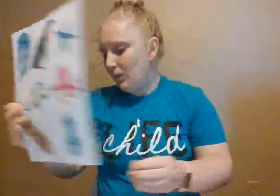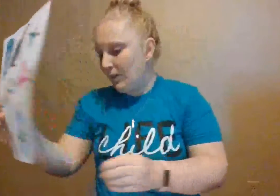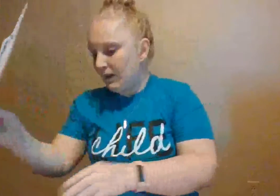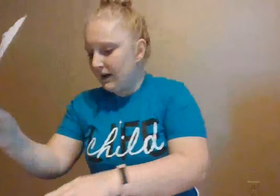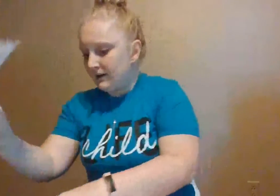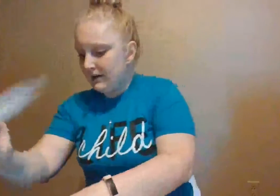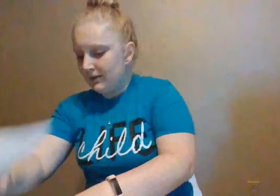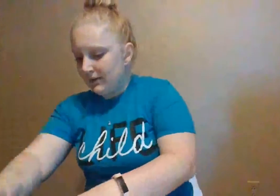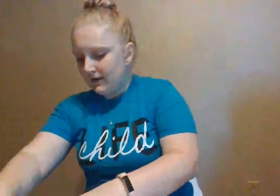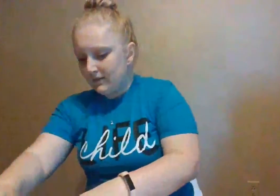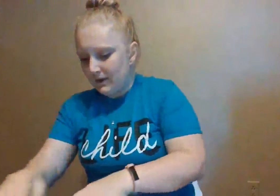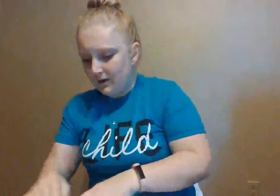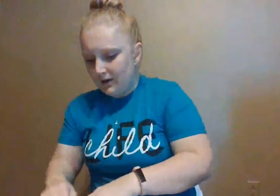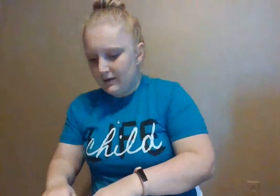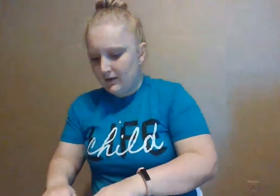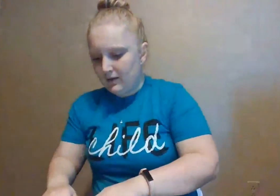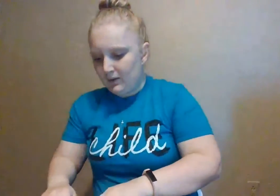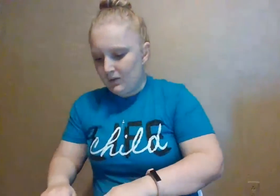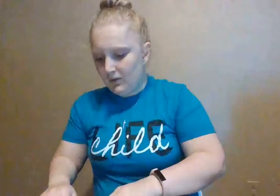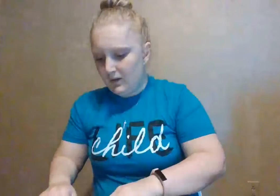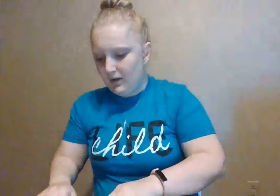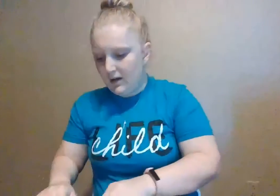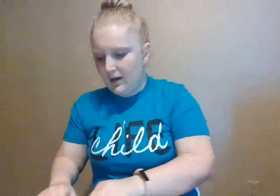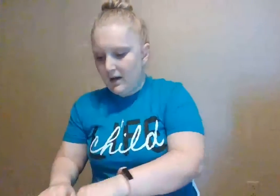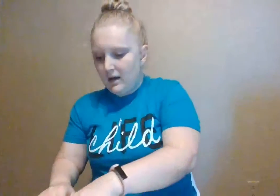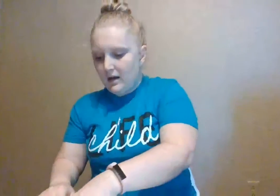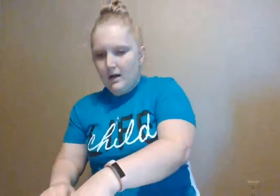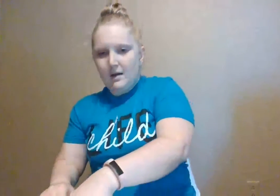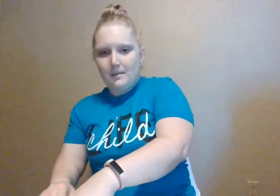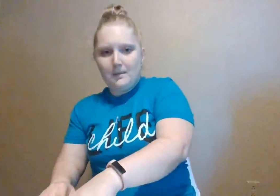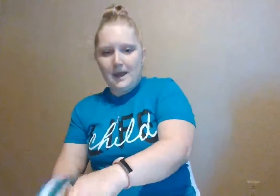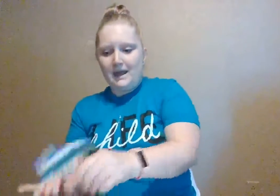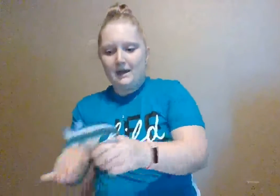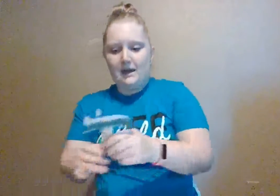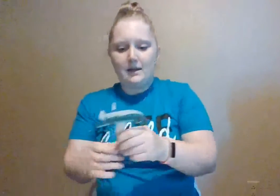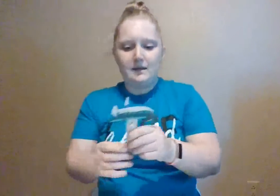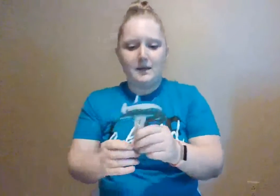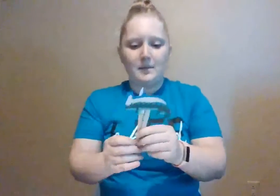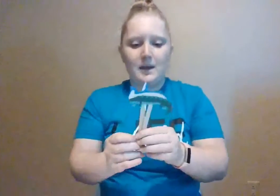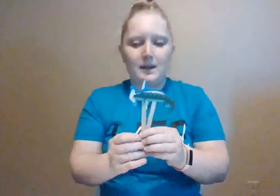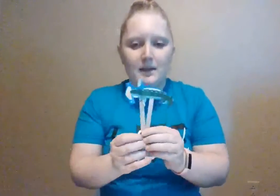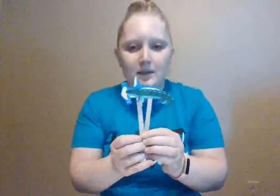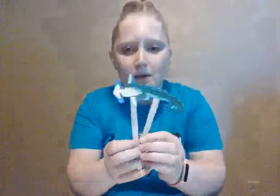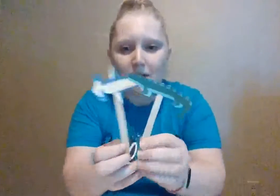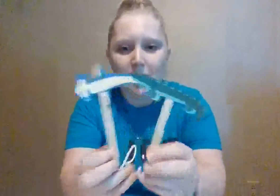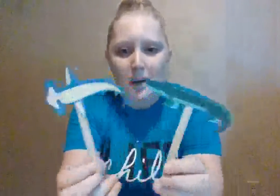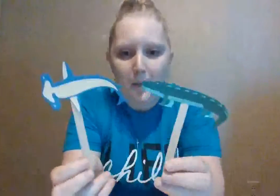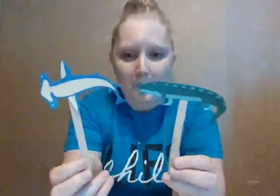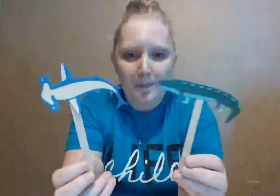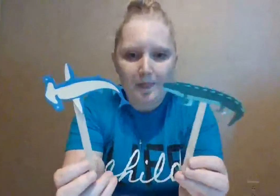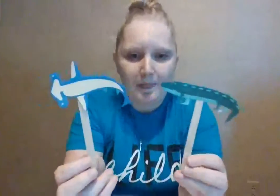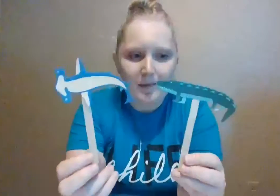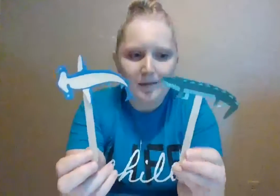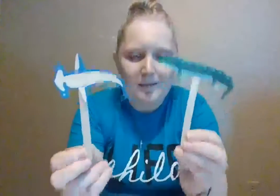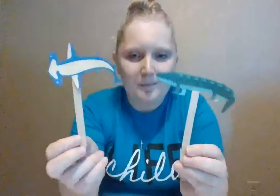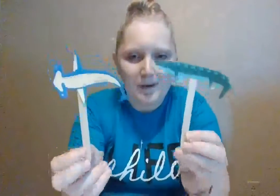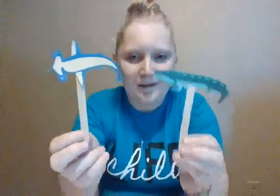we're going to do is we're going to make some little puppets